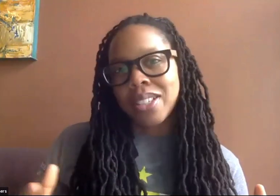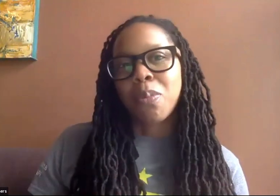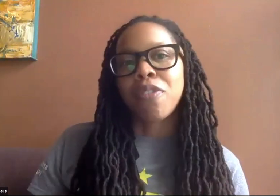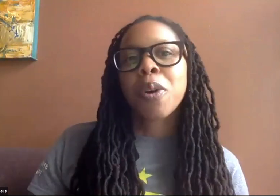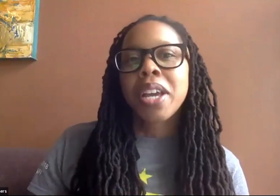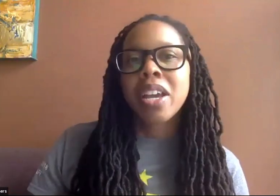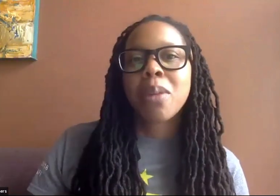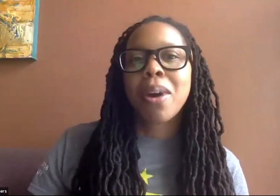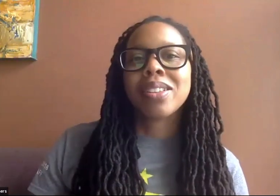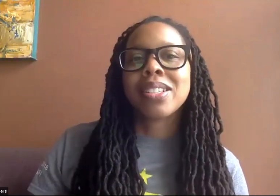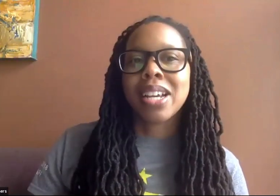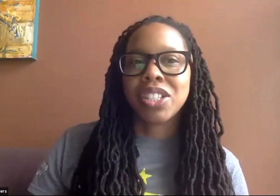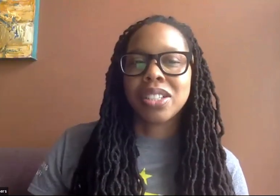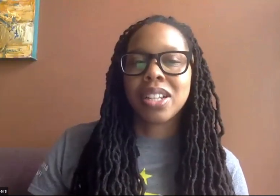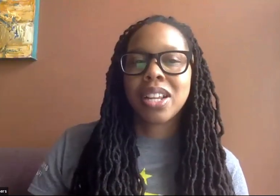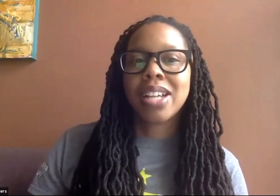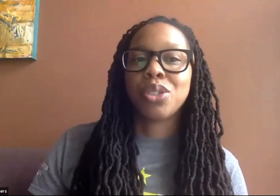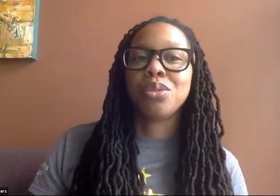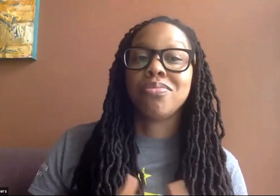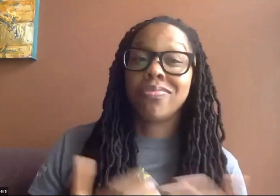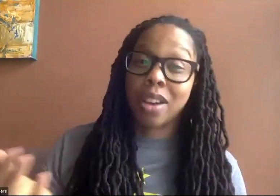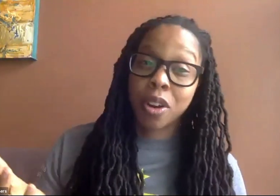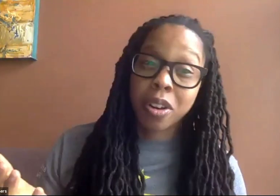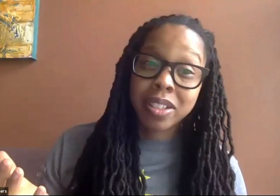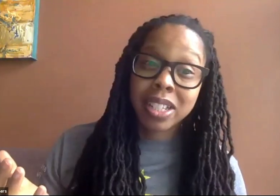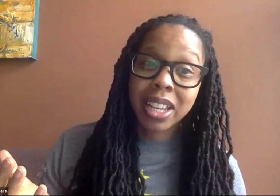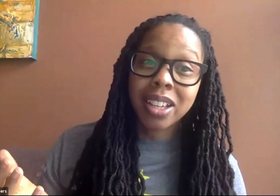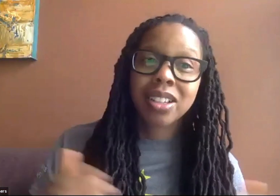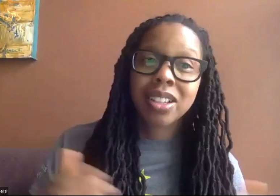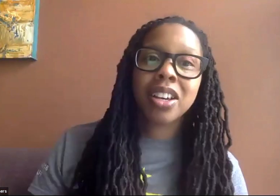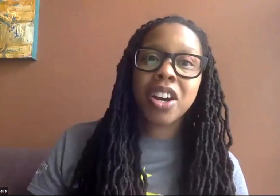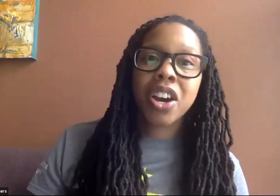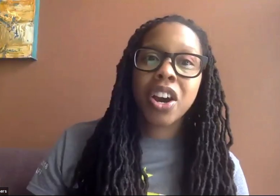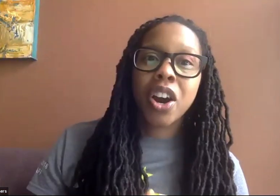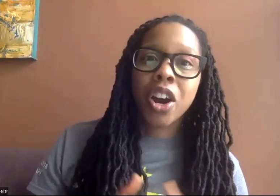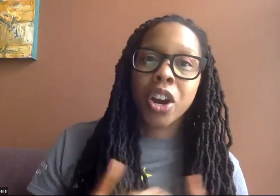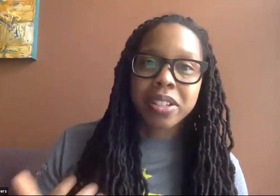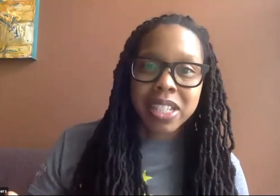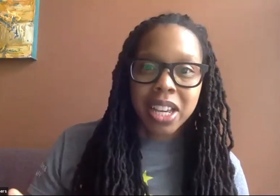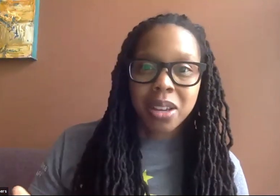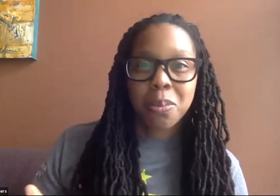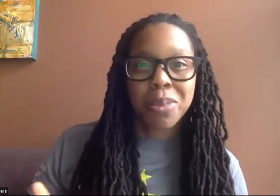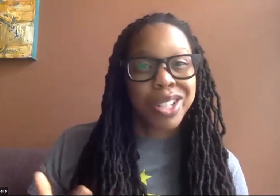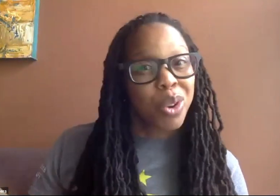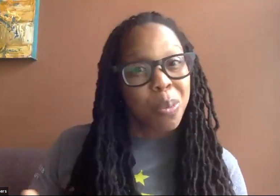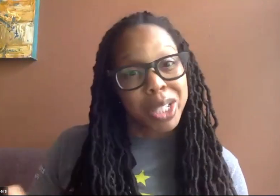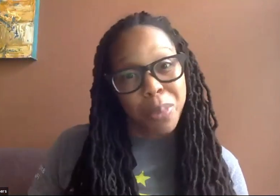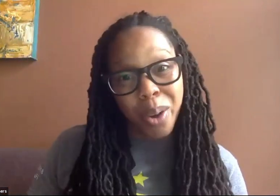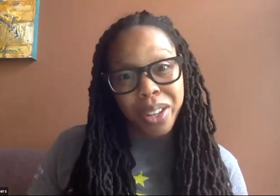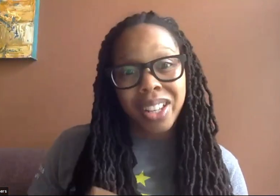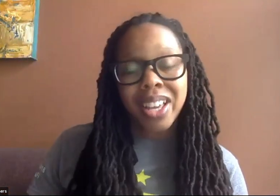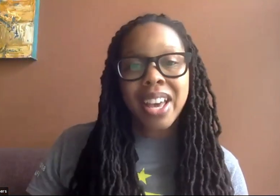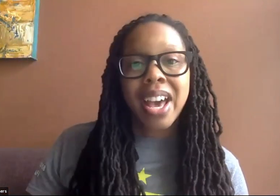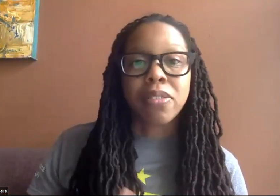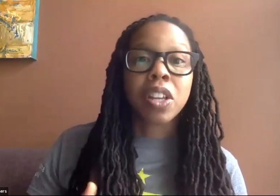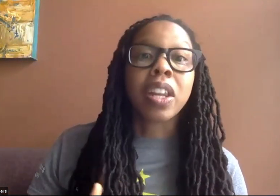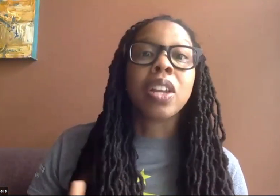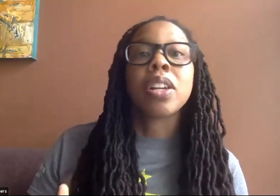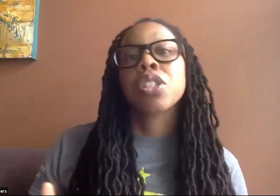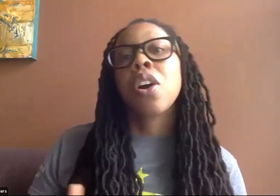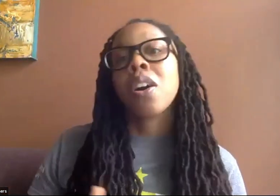curious, before hearing about this session, had you never heard of SNCC? Heard of SNCC, but don't know much about it?